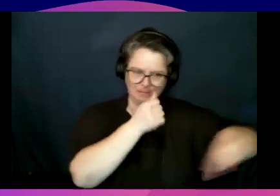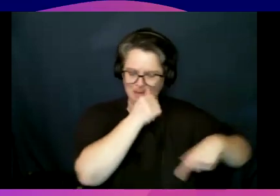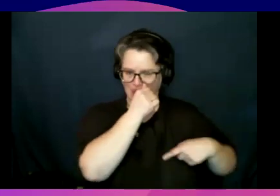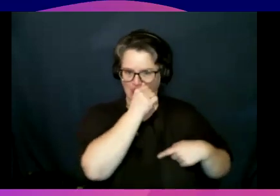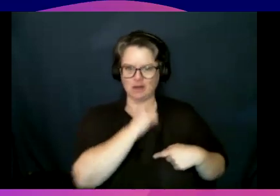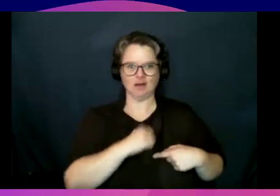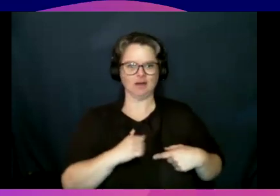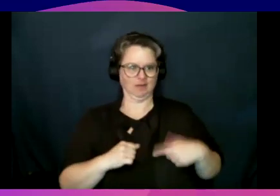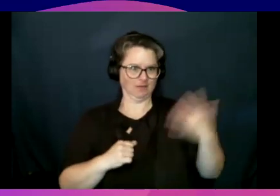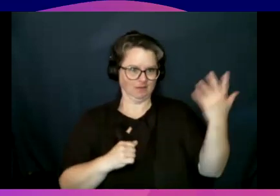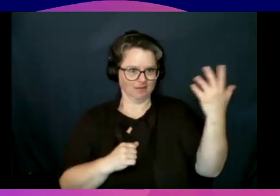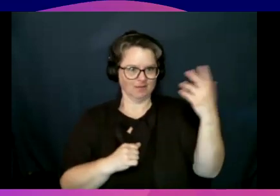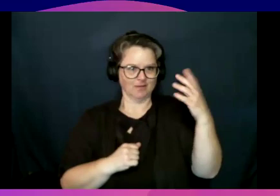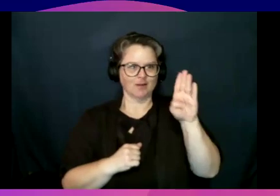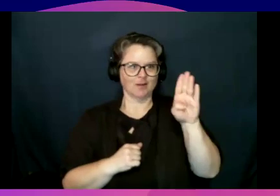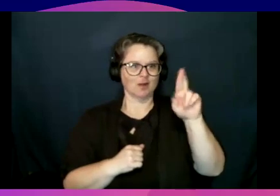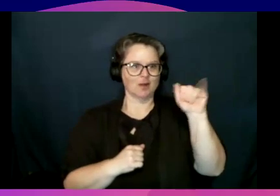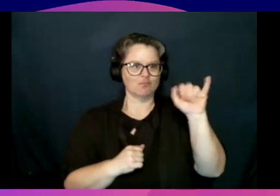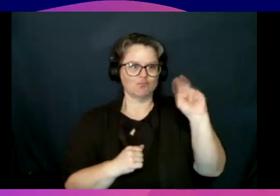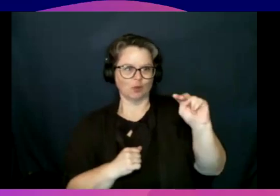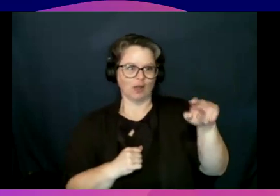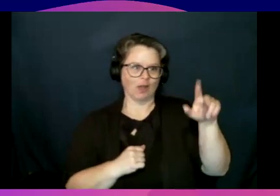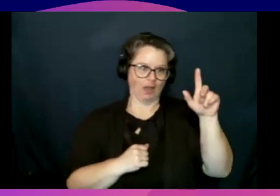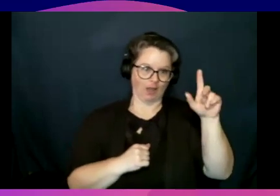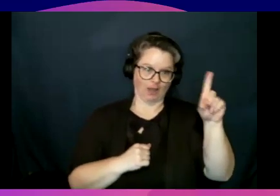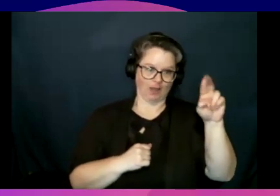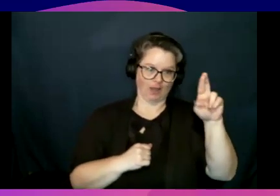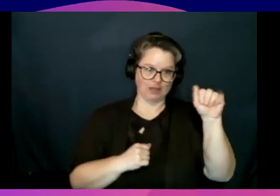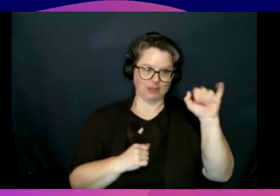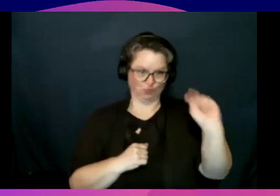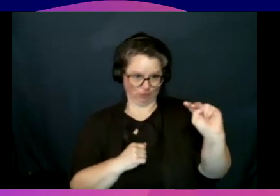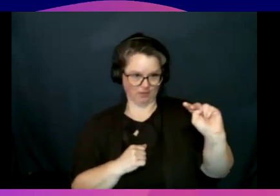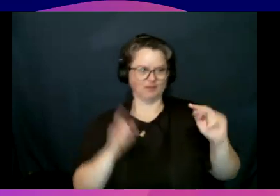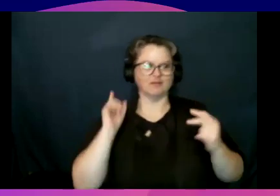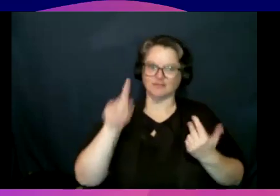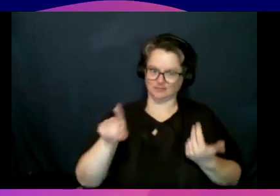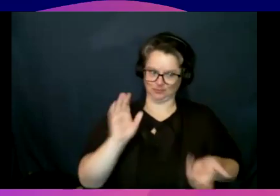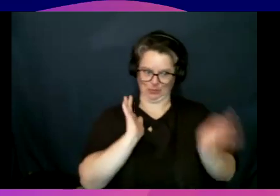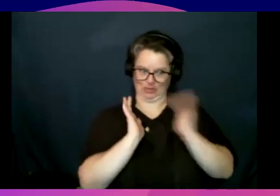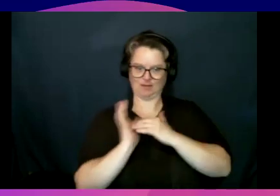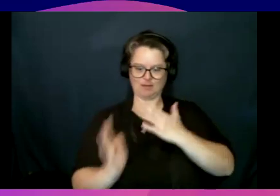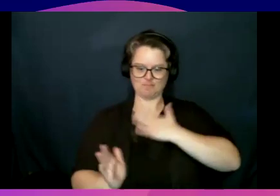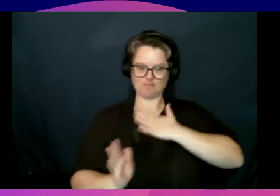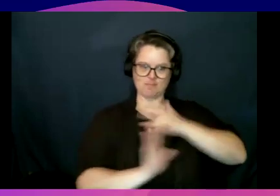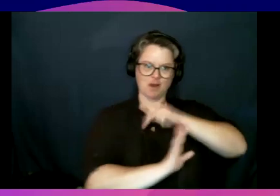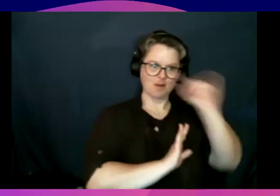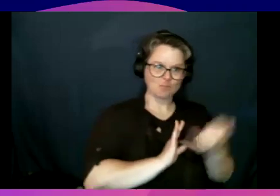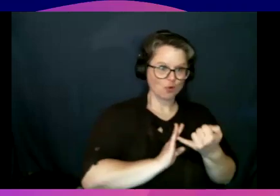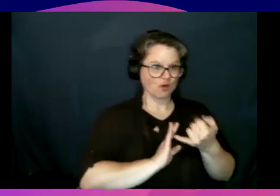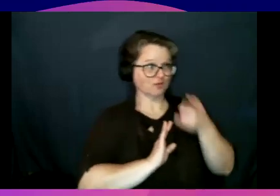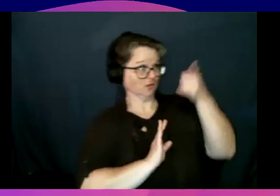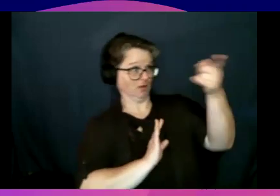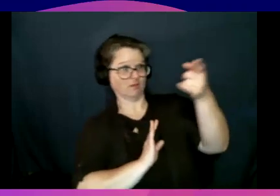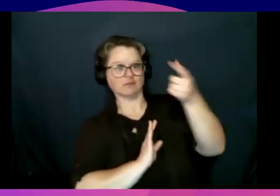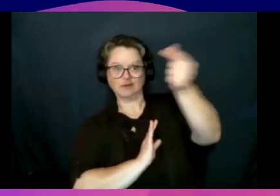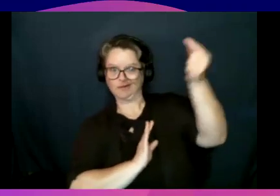sector." And we're like, "Okay, how do we, these are both government funded projects. How do we find a way to have the most impact with the work we're doing